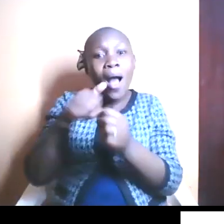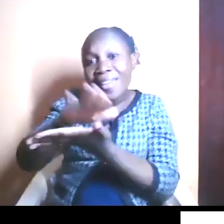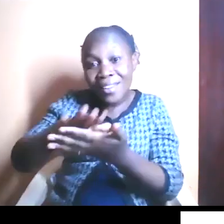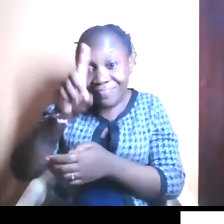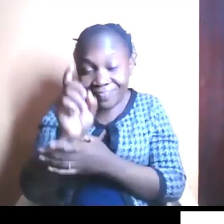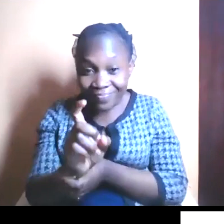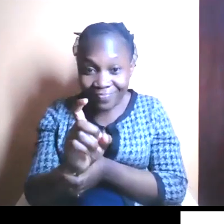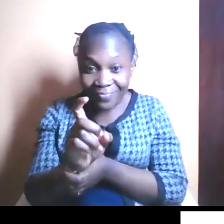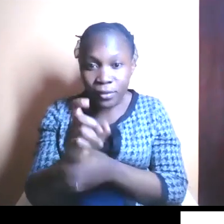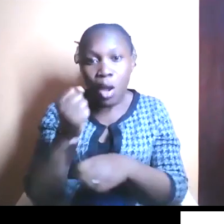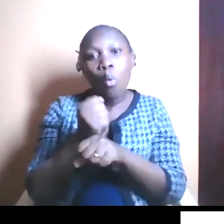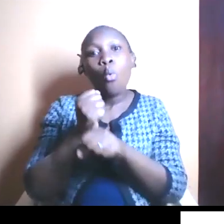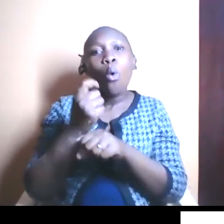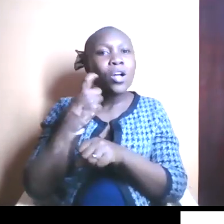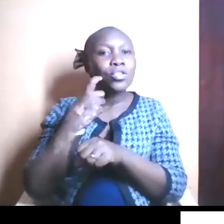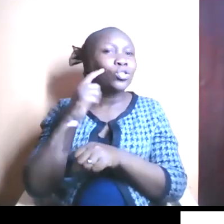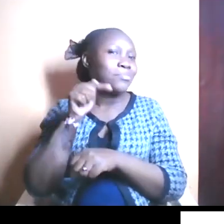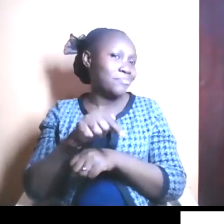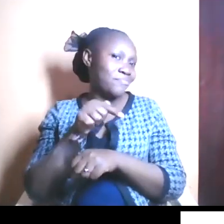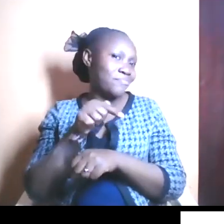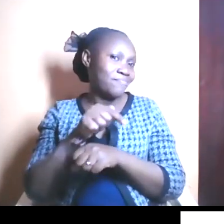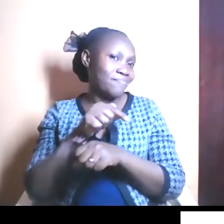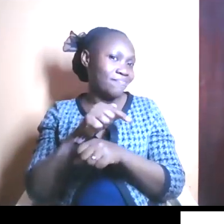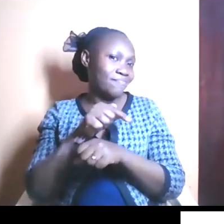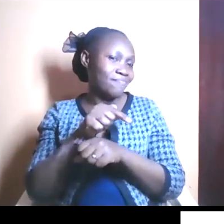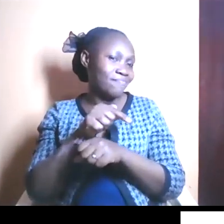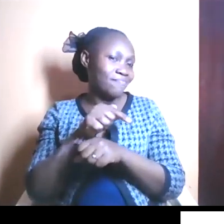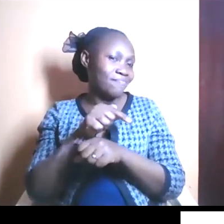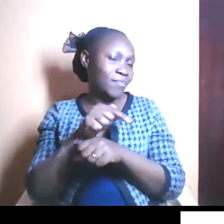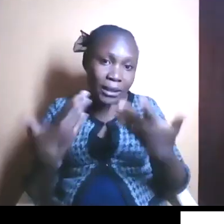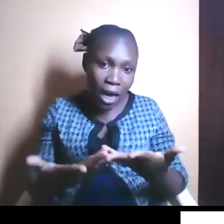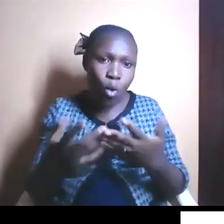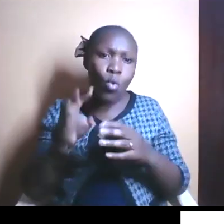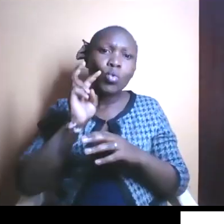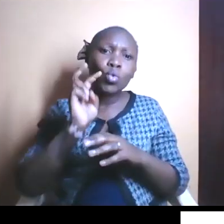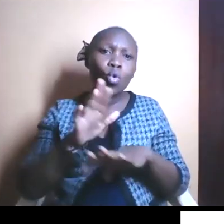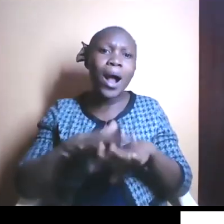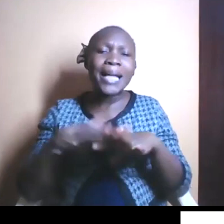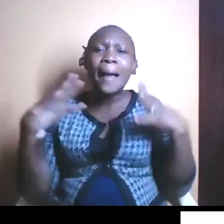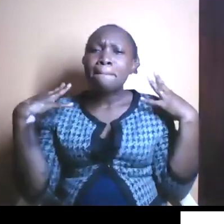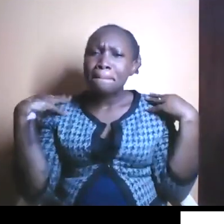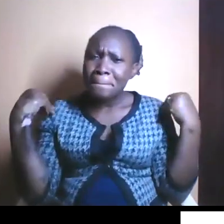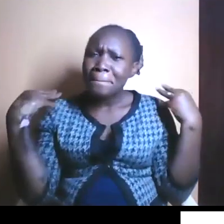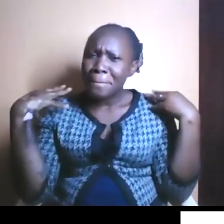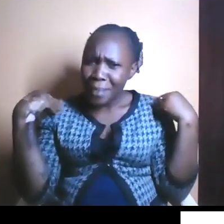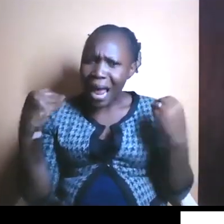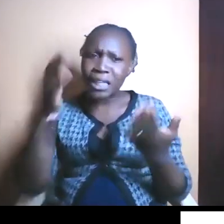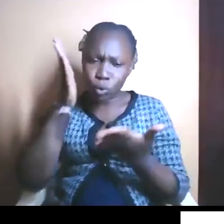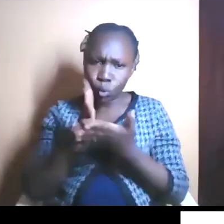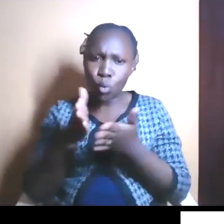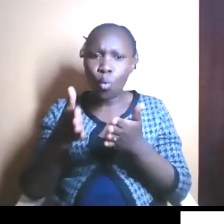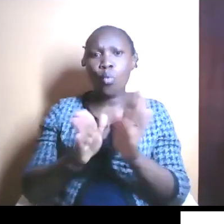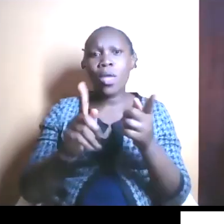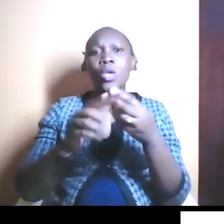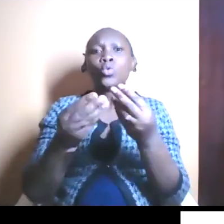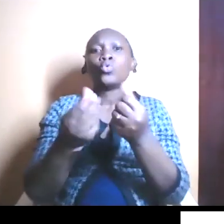this workshop is to open up a dialogue about different practical ways that you can respond to toxicity in the